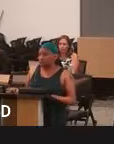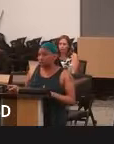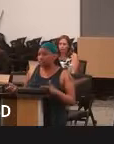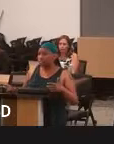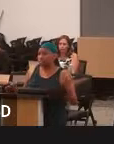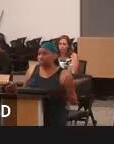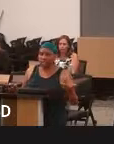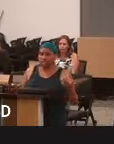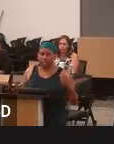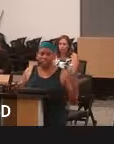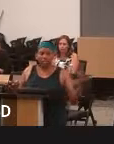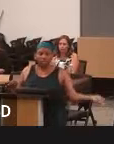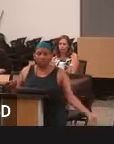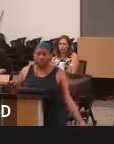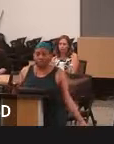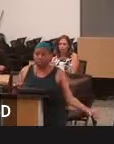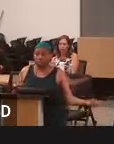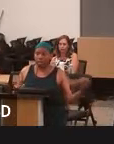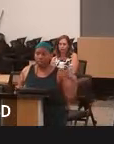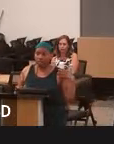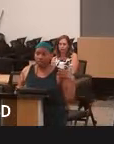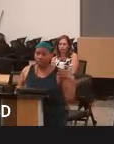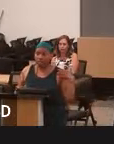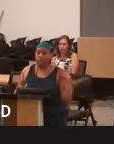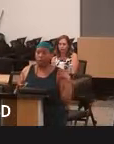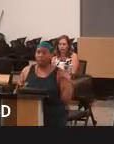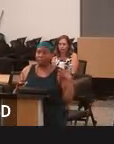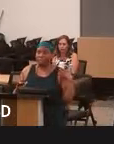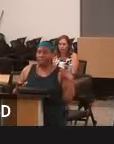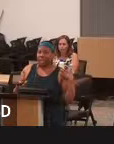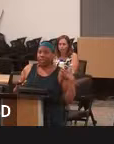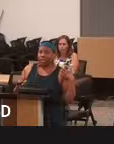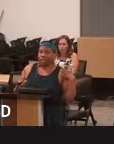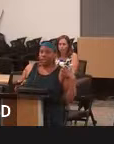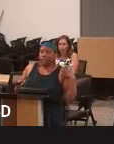Teacher Project to facilitate these professional learning opportunities.